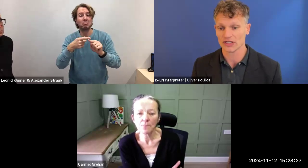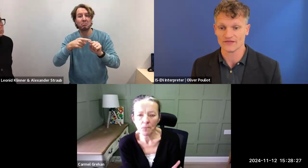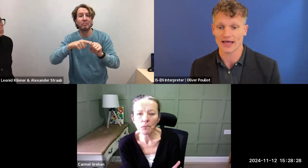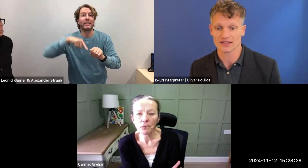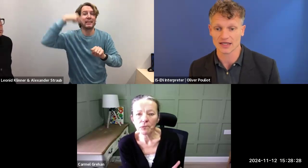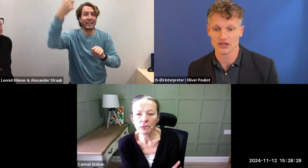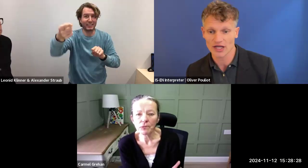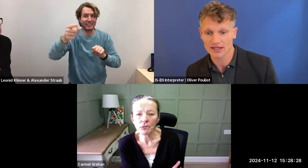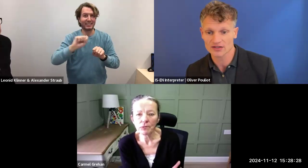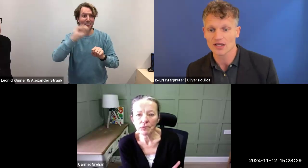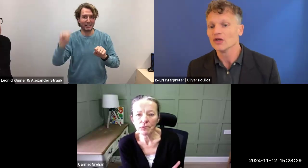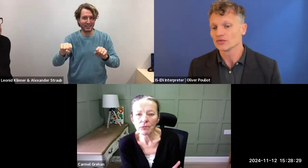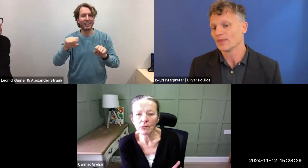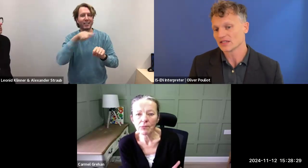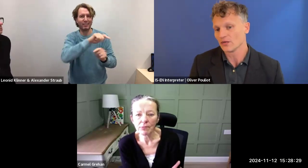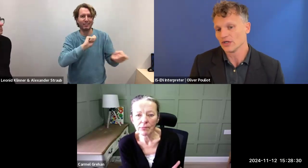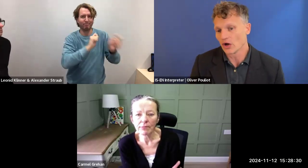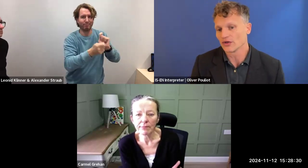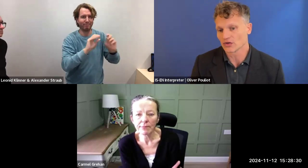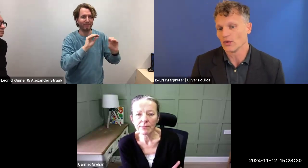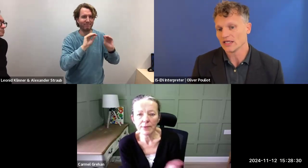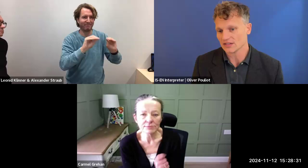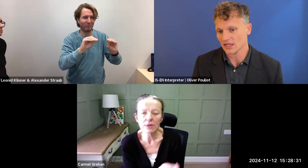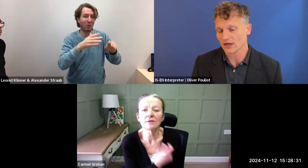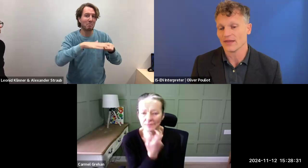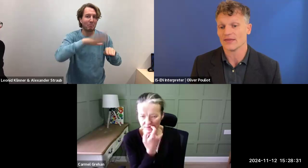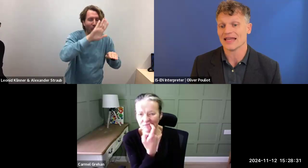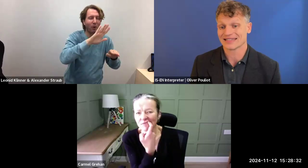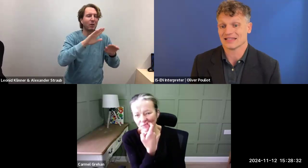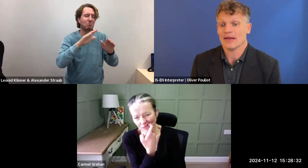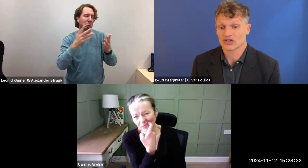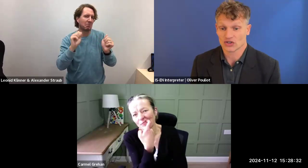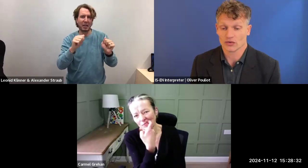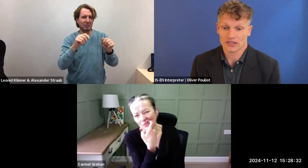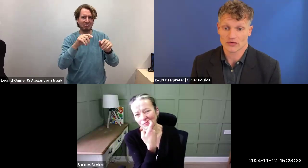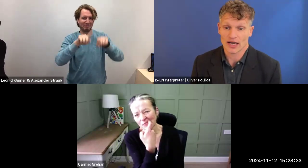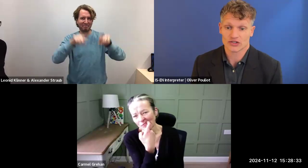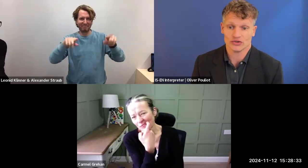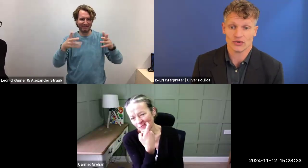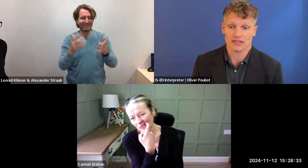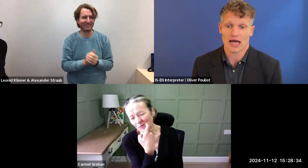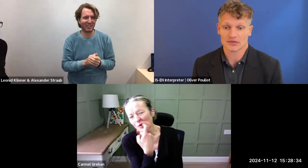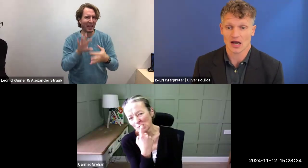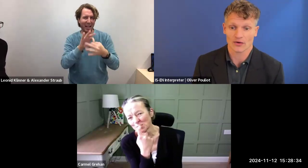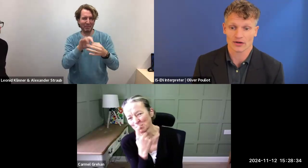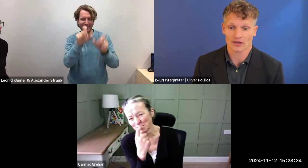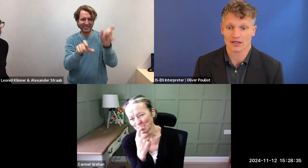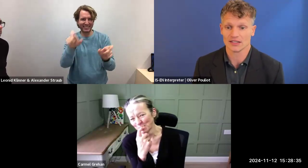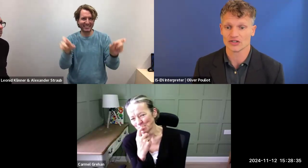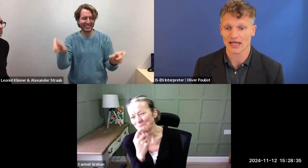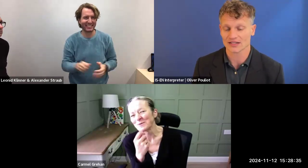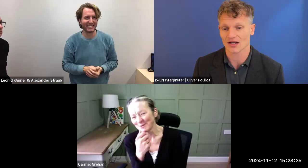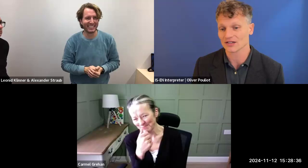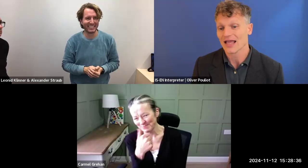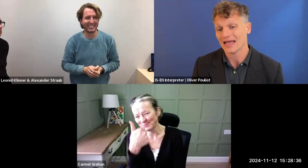have chosen if they had a second chance. Basically, we know there's a weakness here, and then the next semester we try to adopt